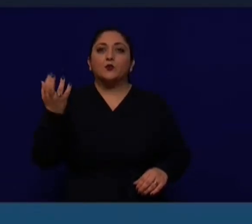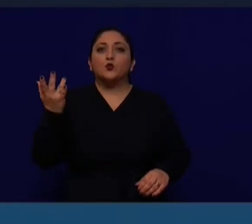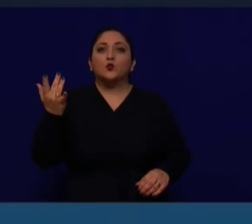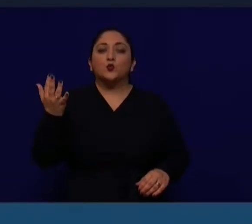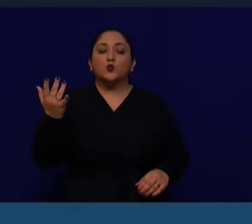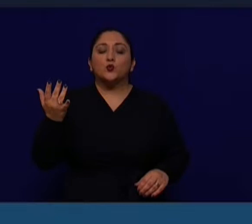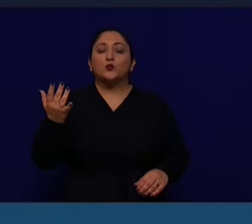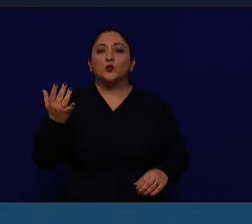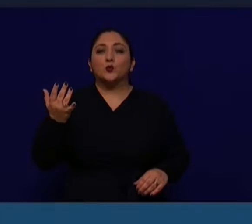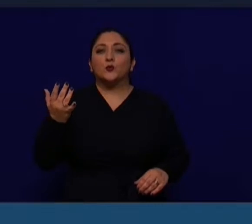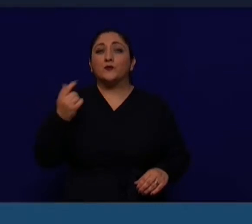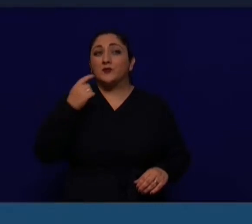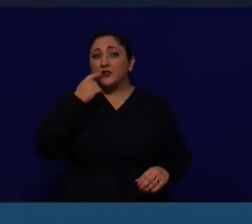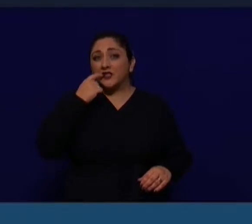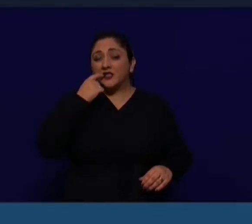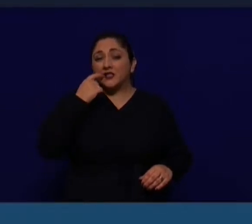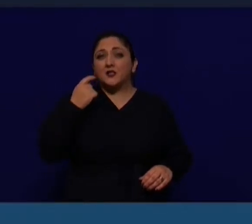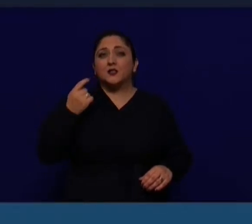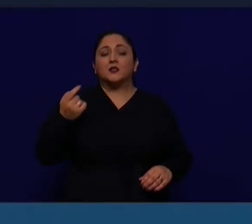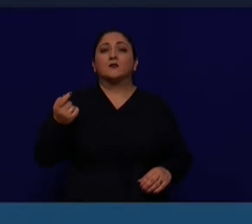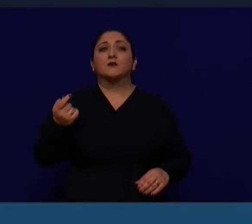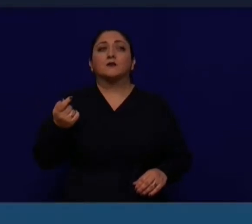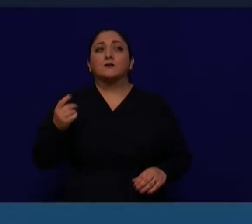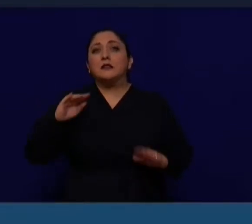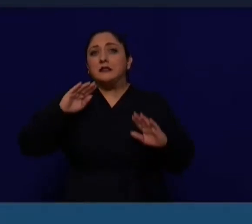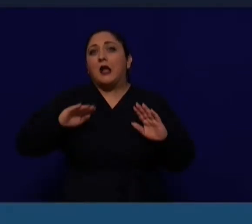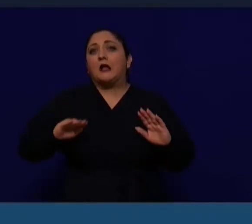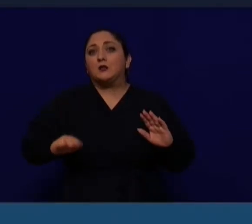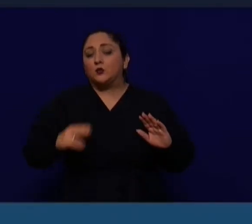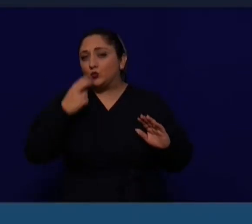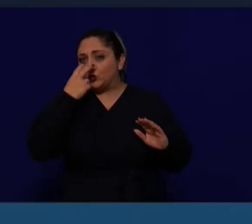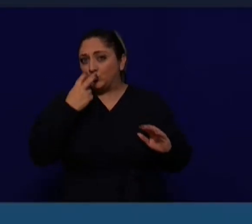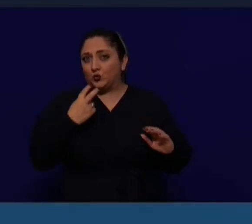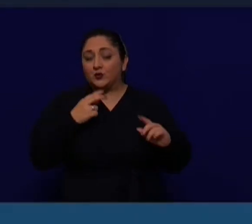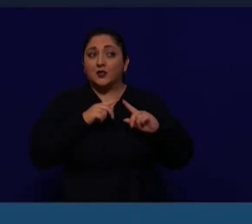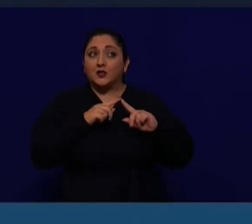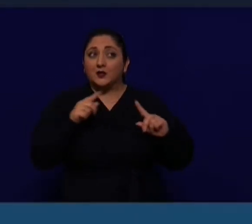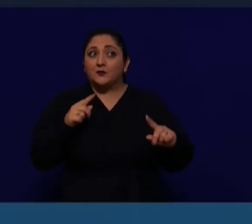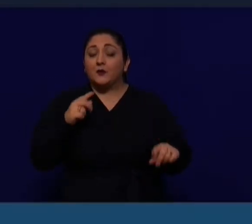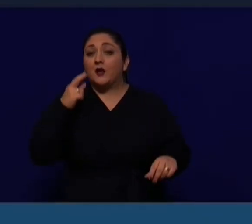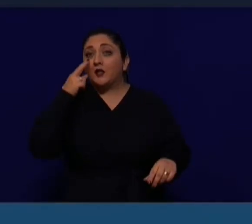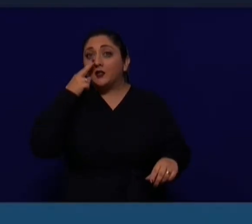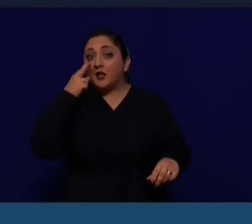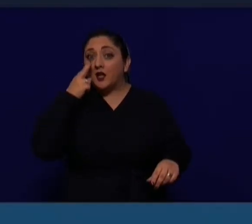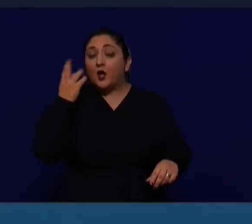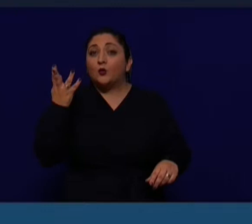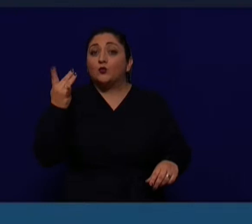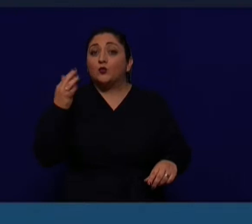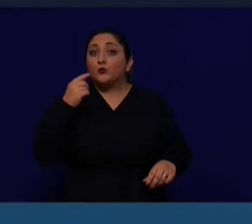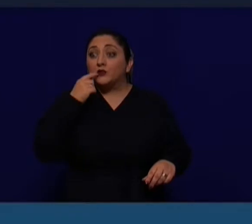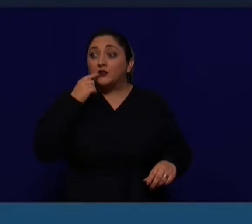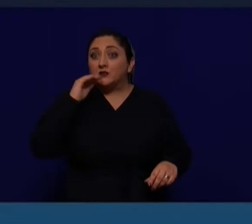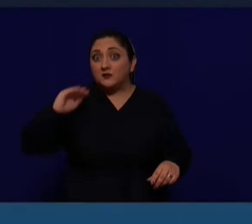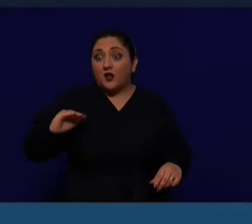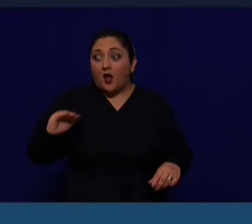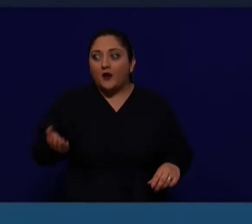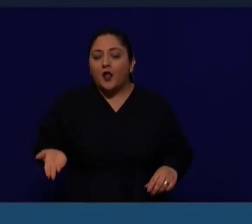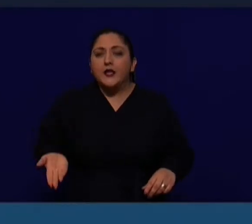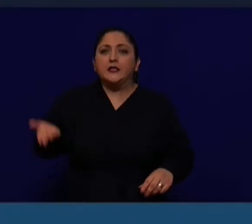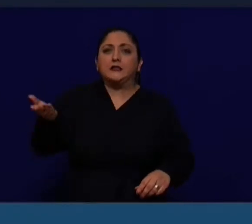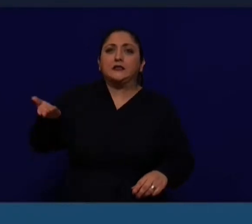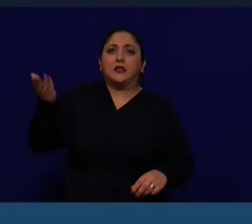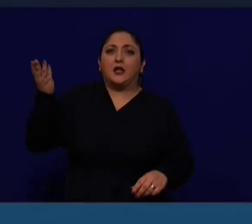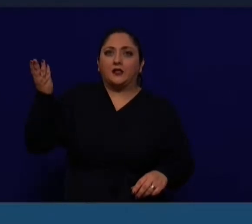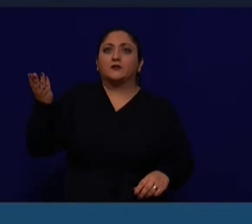fl-etajiet aktar avvanzati huma inqas, però qegħdin naraw li qed ikollna etajiet li huma iktar żgħar fejn qegħdin